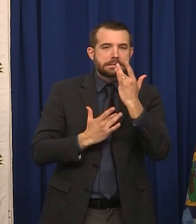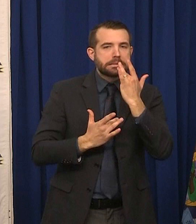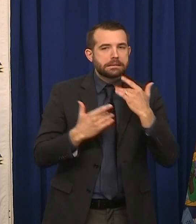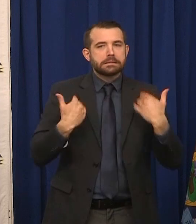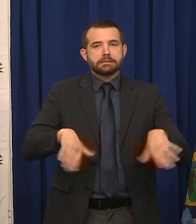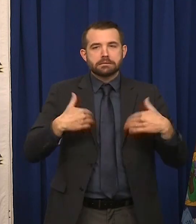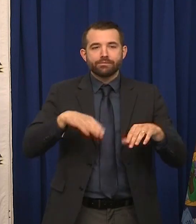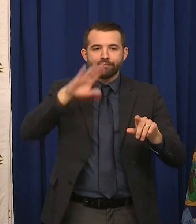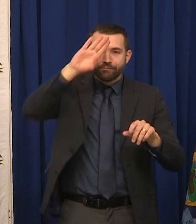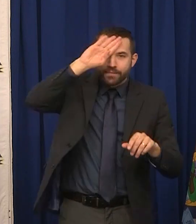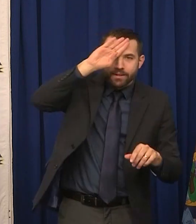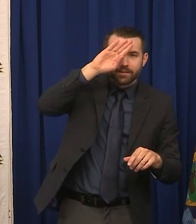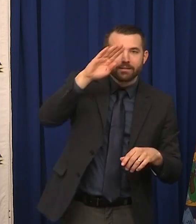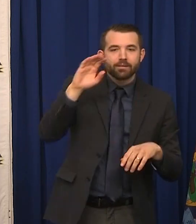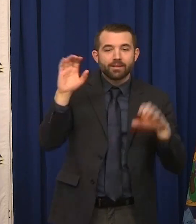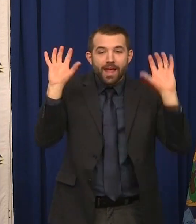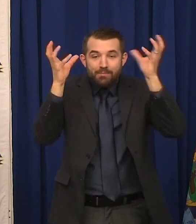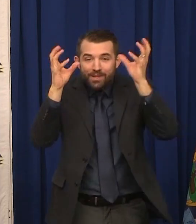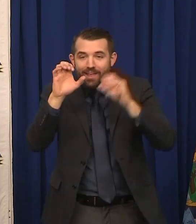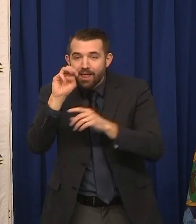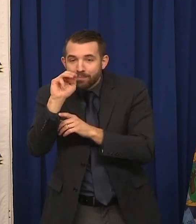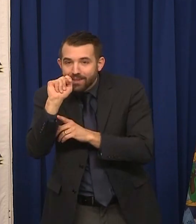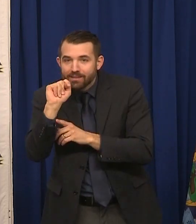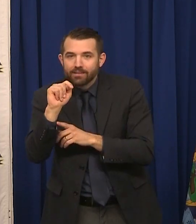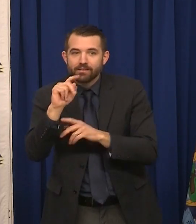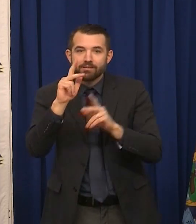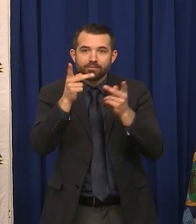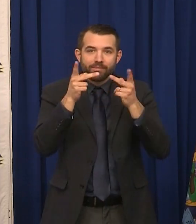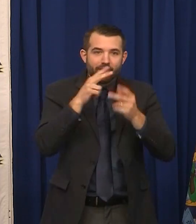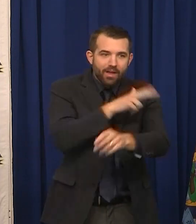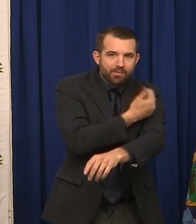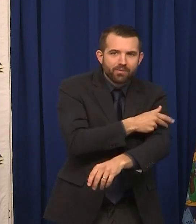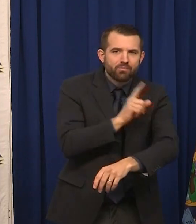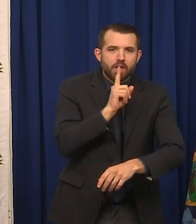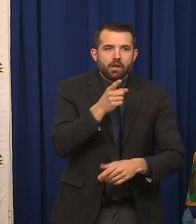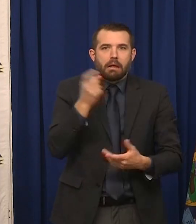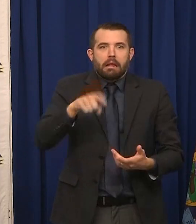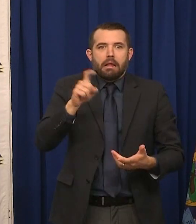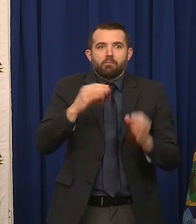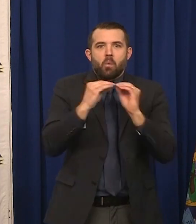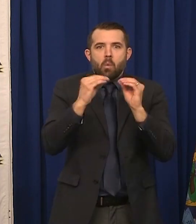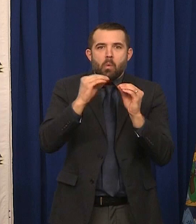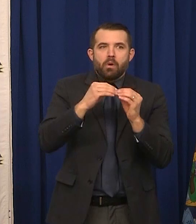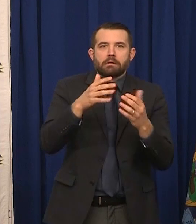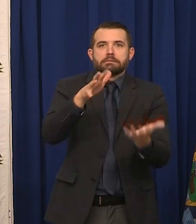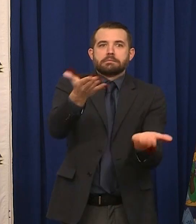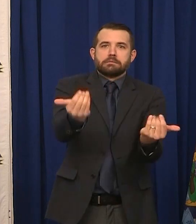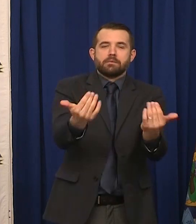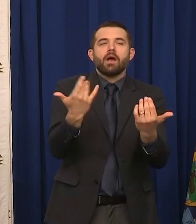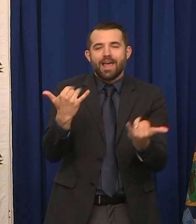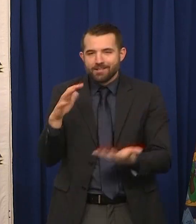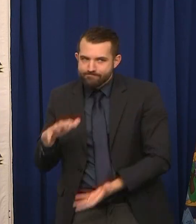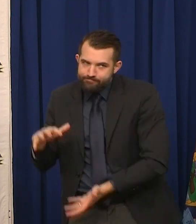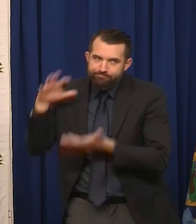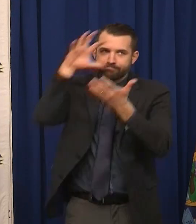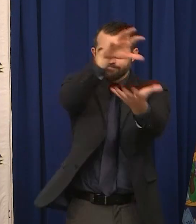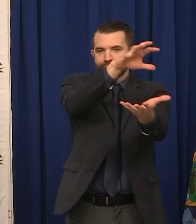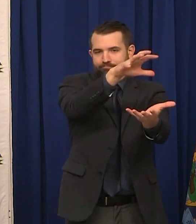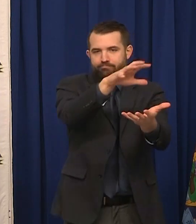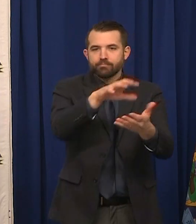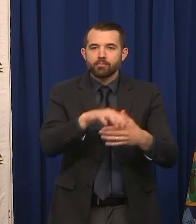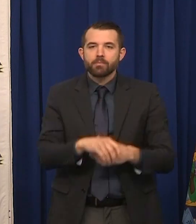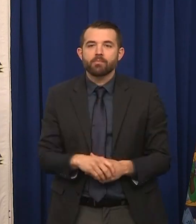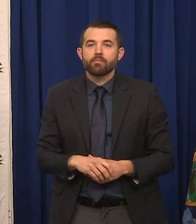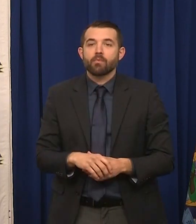rescue groups, regional hospitals, etc. That shipment of PPE went effectively to your